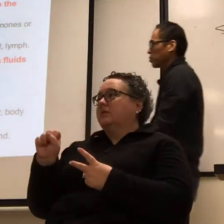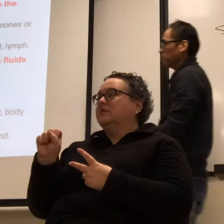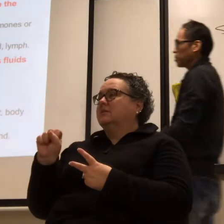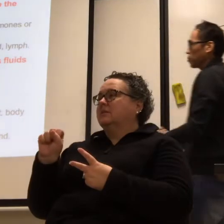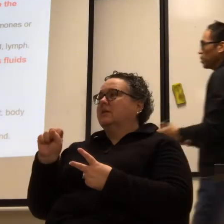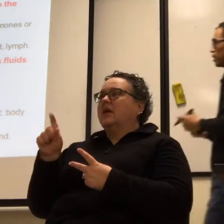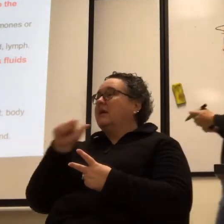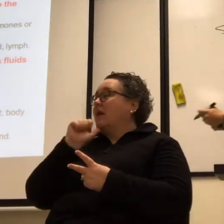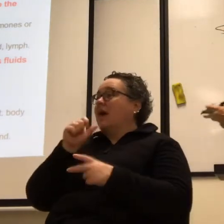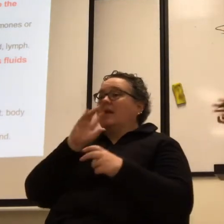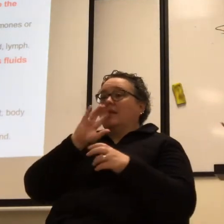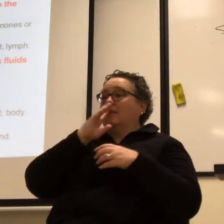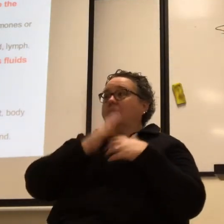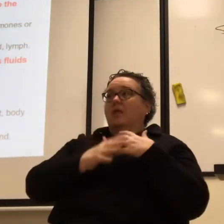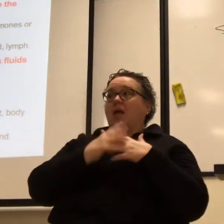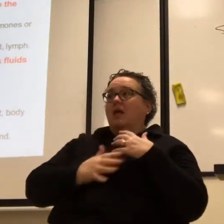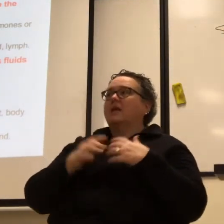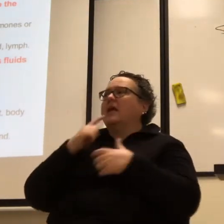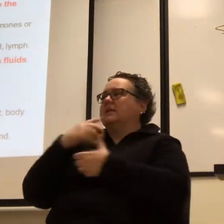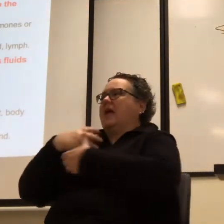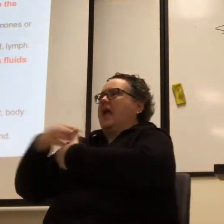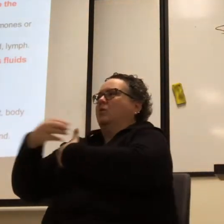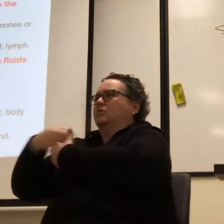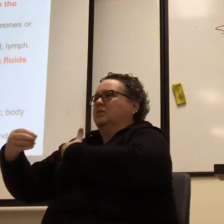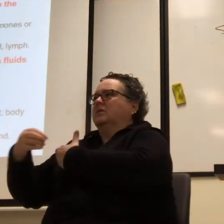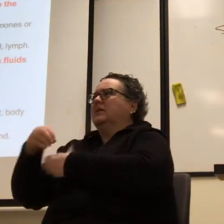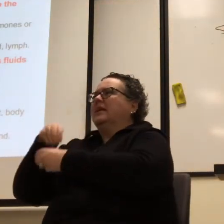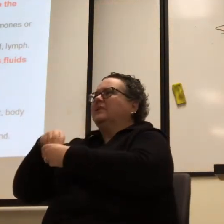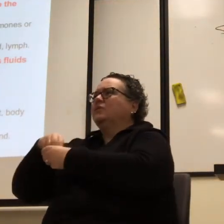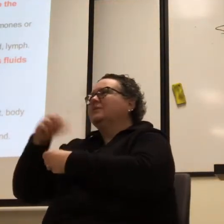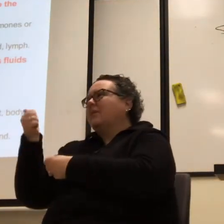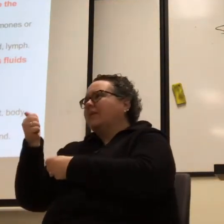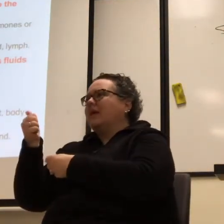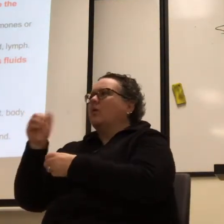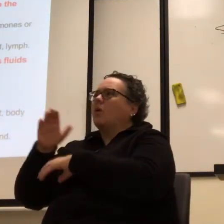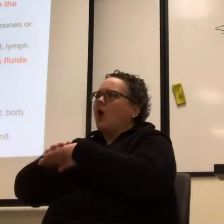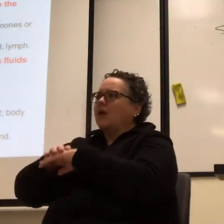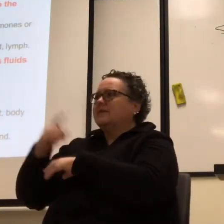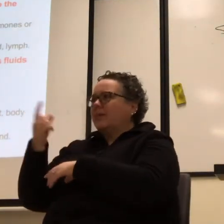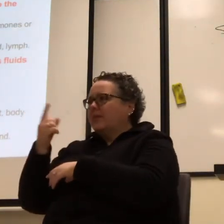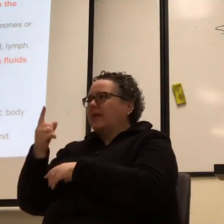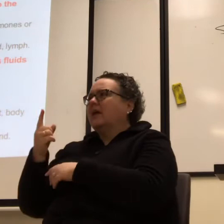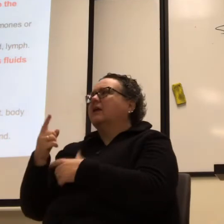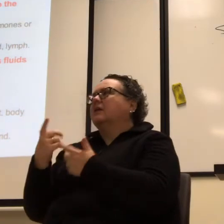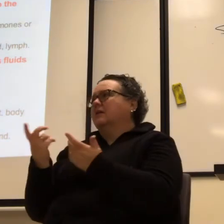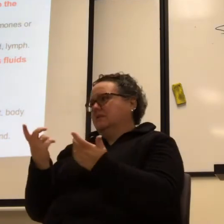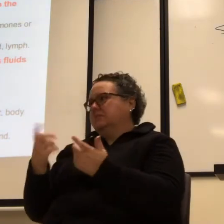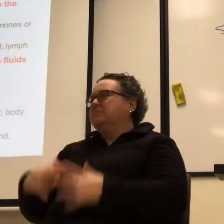bloodstream. You secrete it externally into something or onto something.